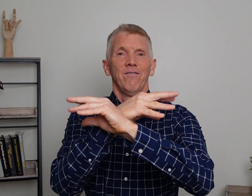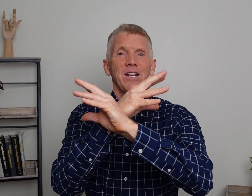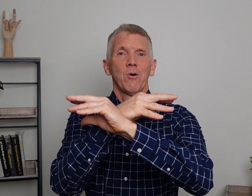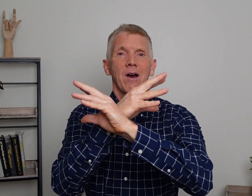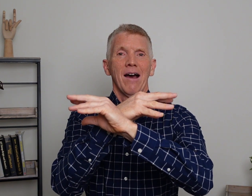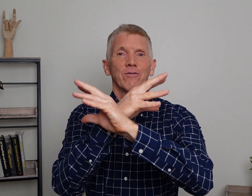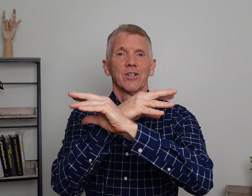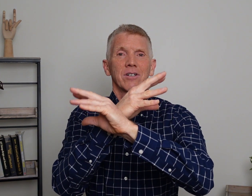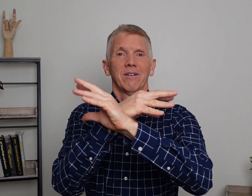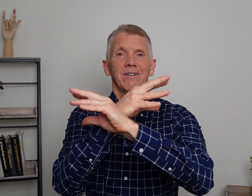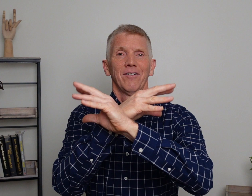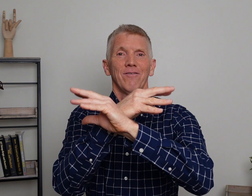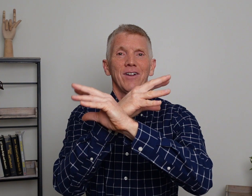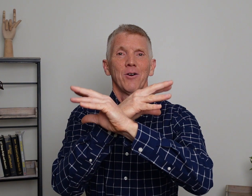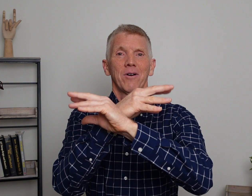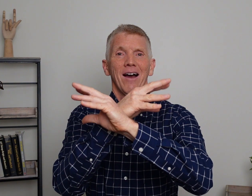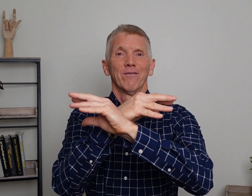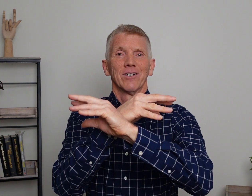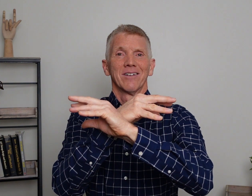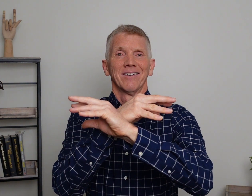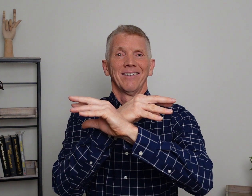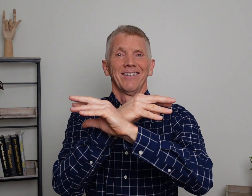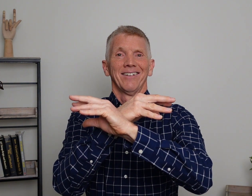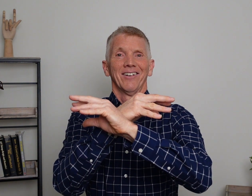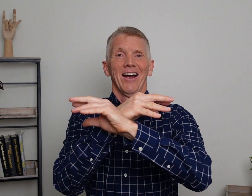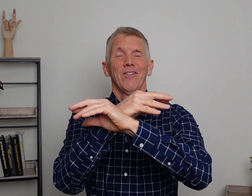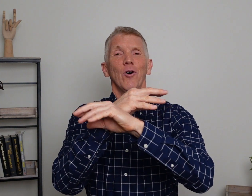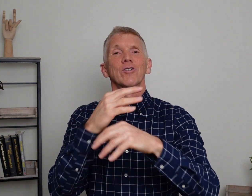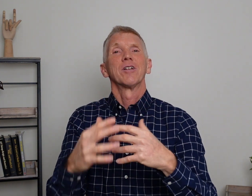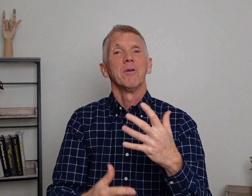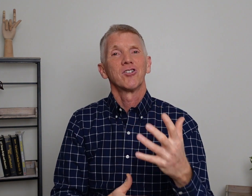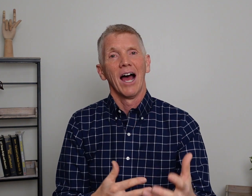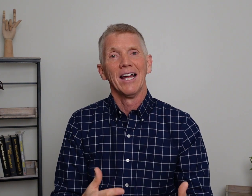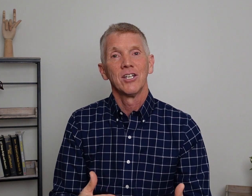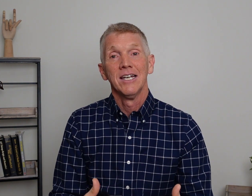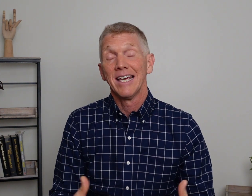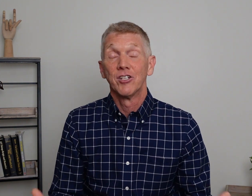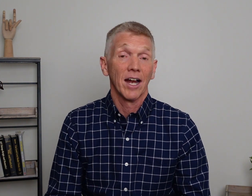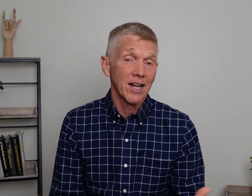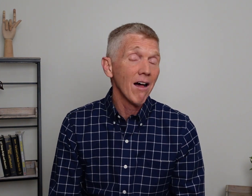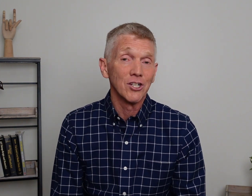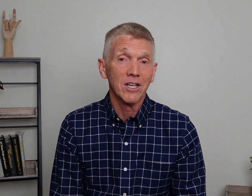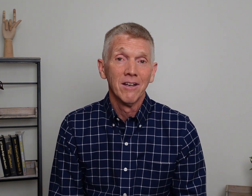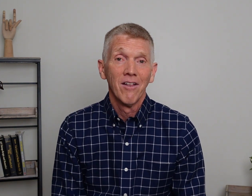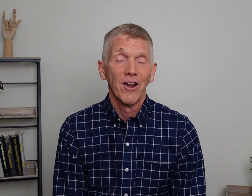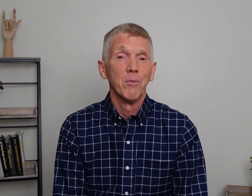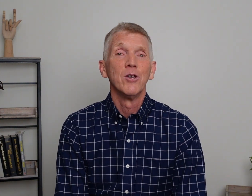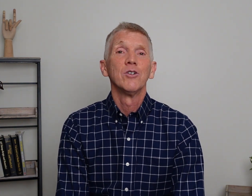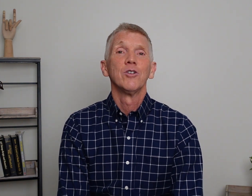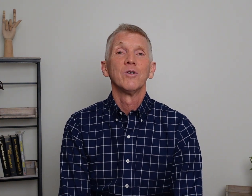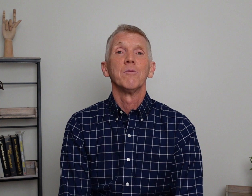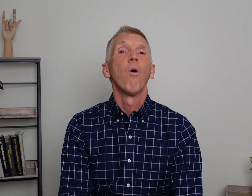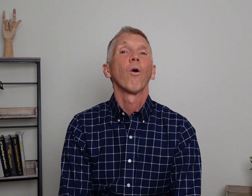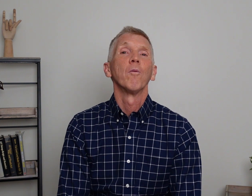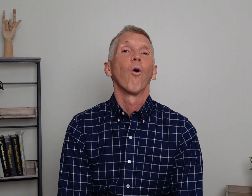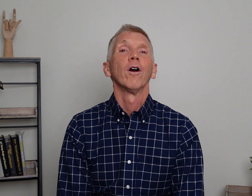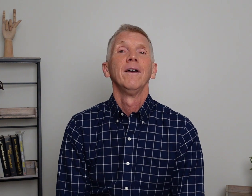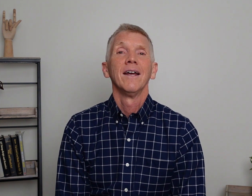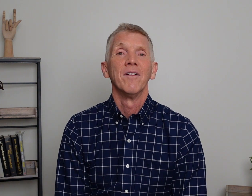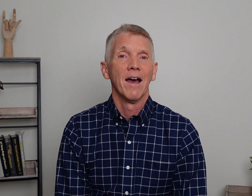video conference. Video conference. All right, those are some of the signs in technology that are being using more and more in the deaf